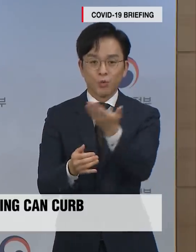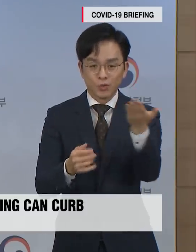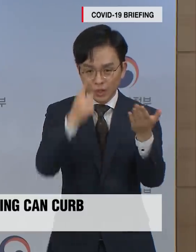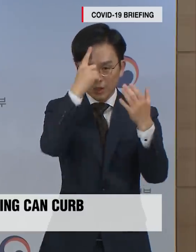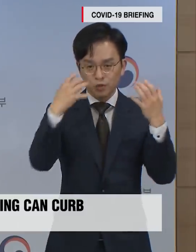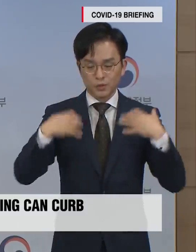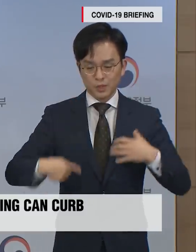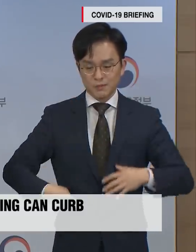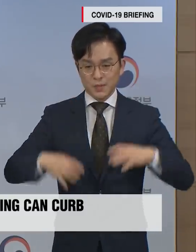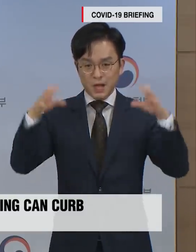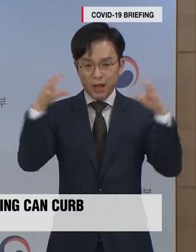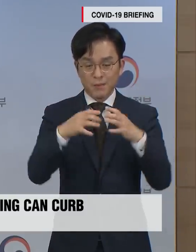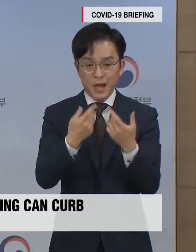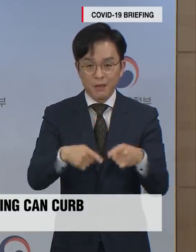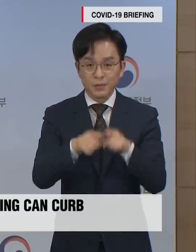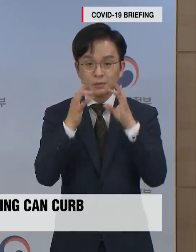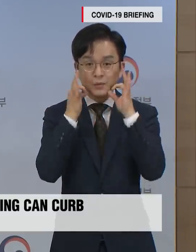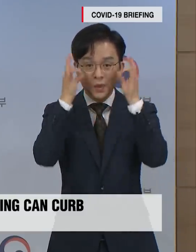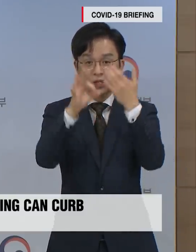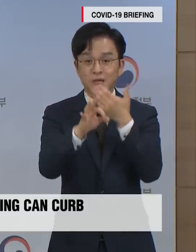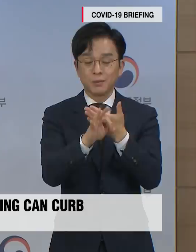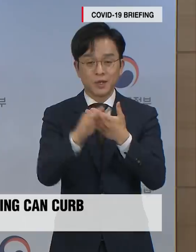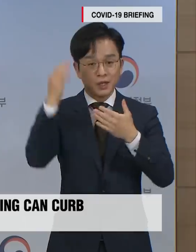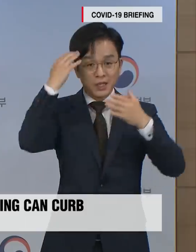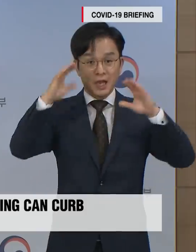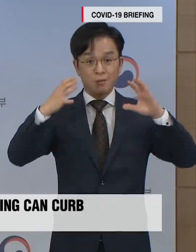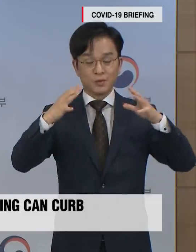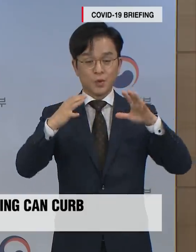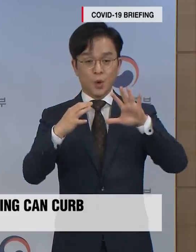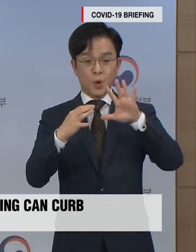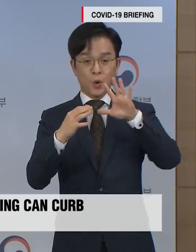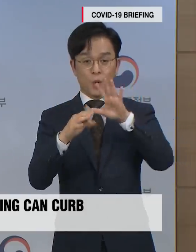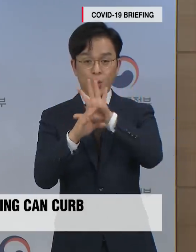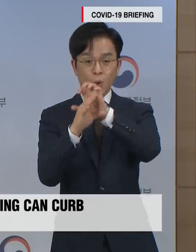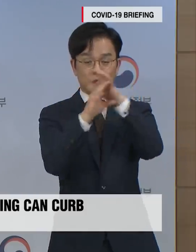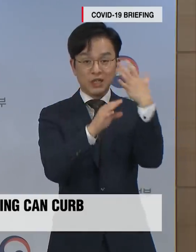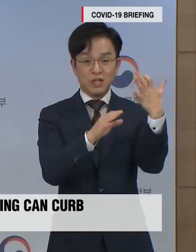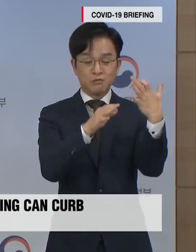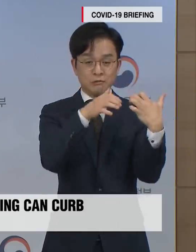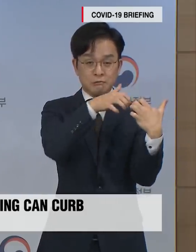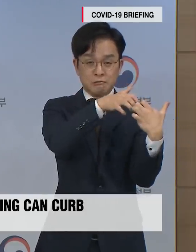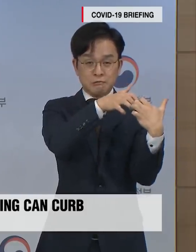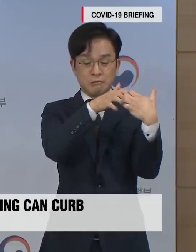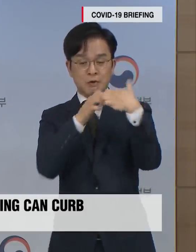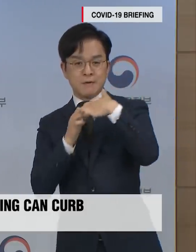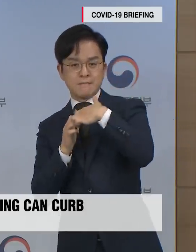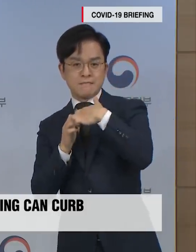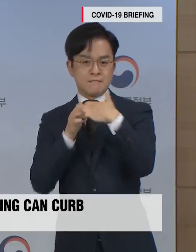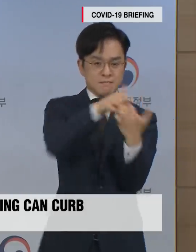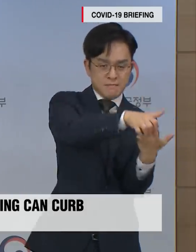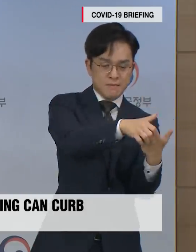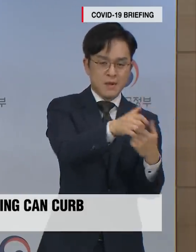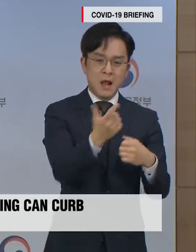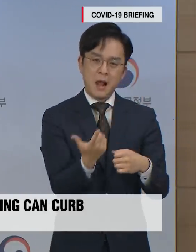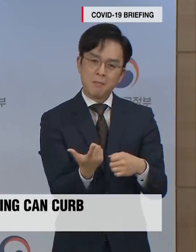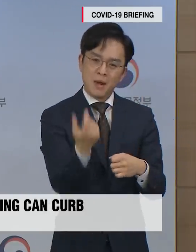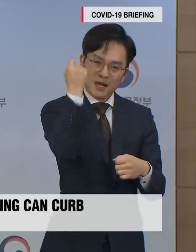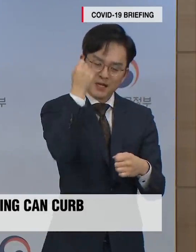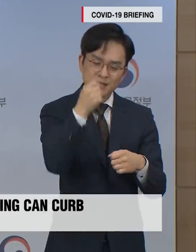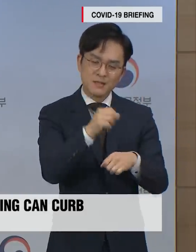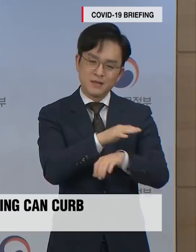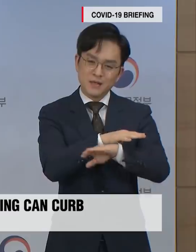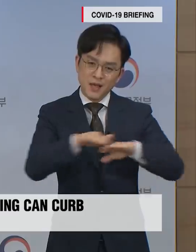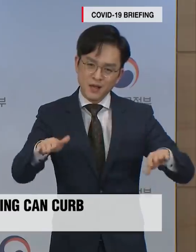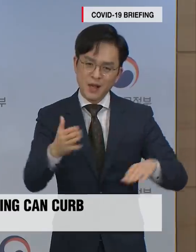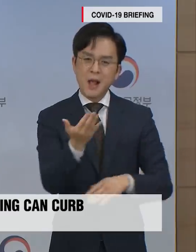have done until now, we want to ask our citizens to support the government and make concerted efforts. And if you were to do so, we